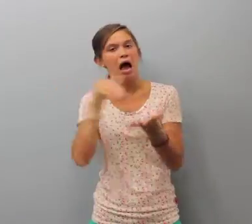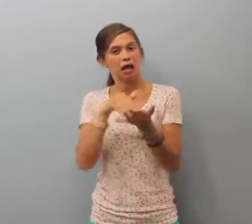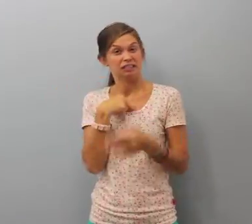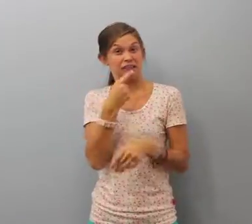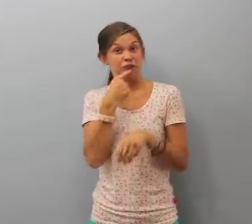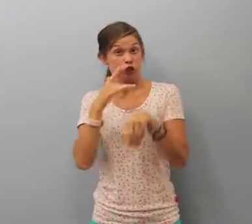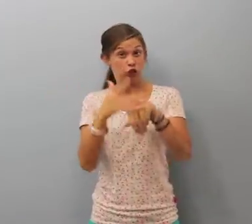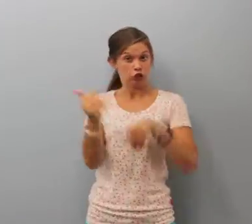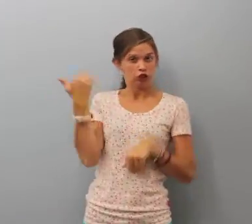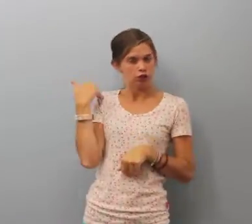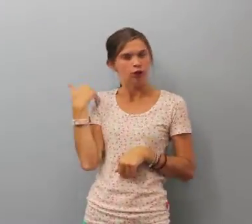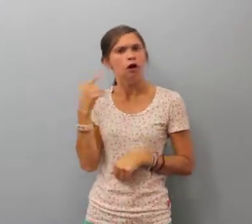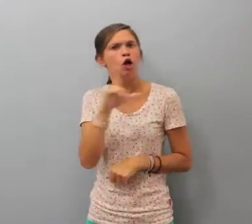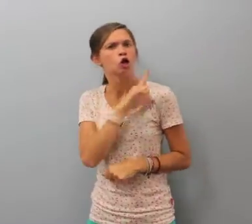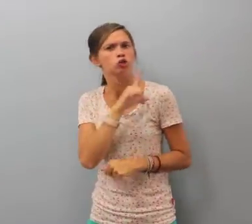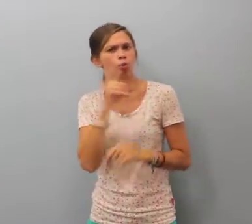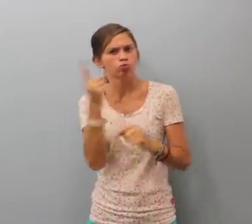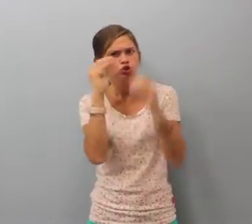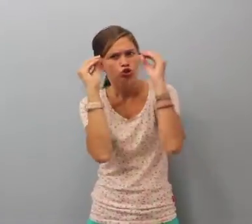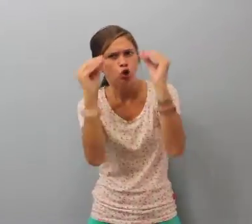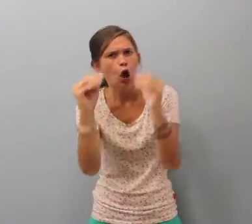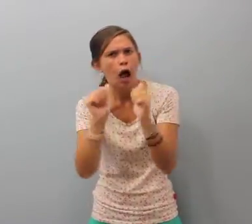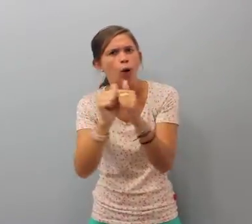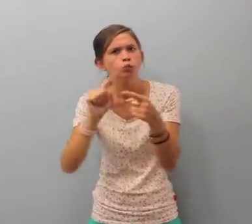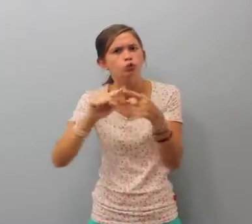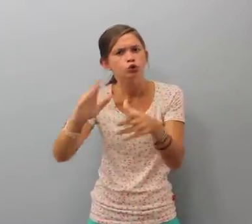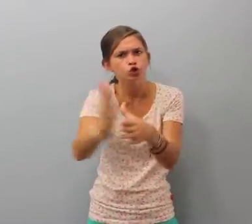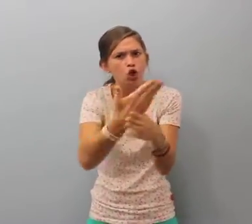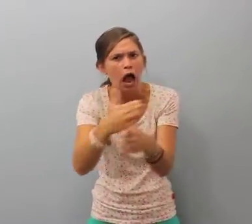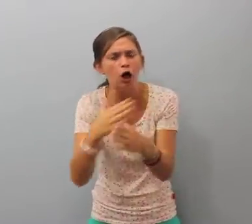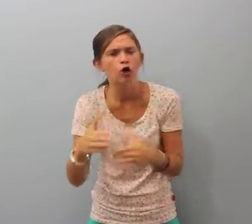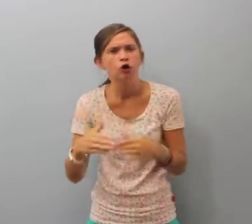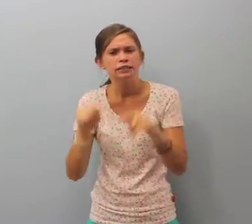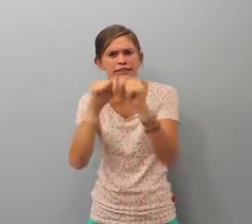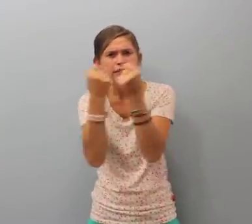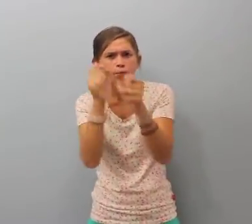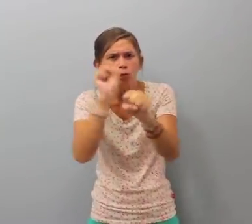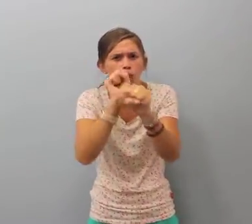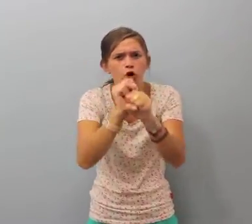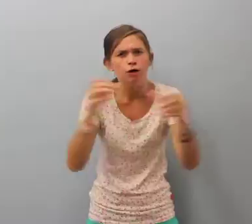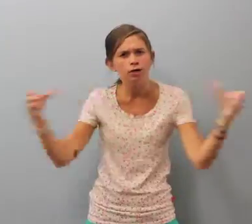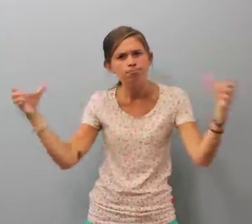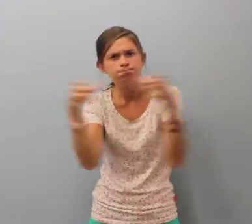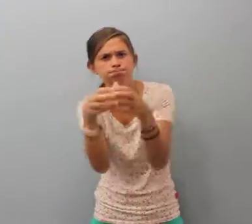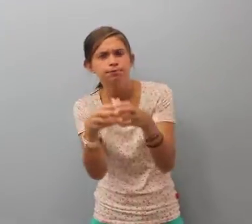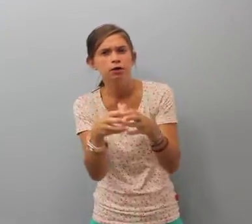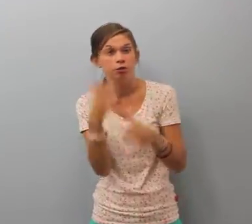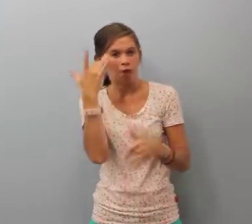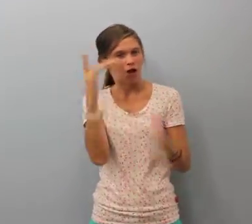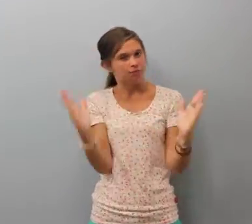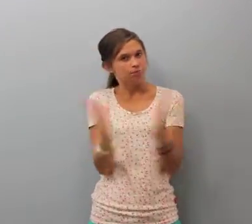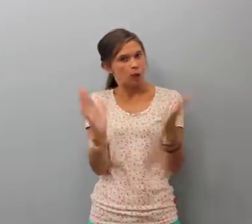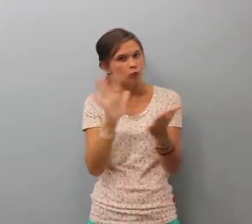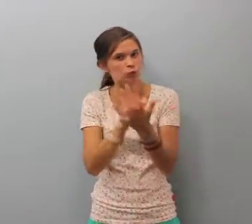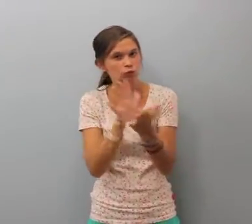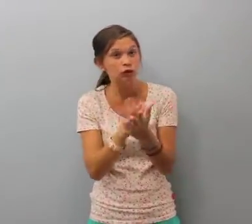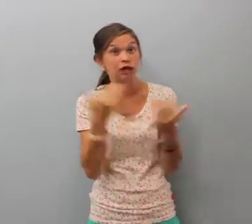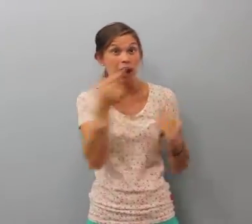Also, like I said earlier, the Learning Center has taught him how to share, be a team player. Because